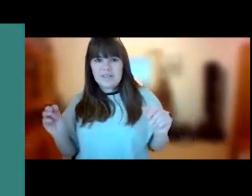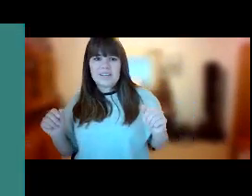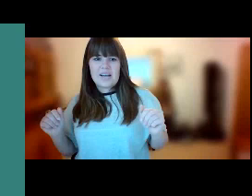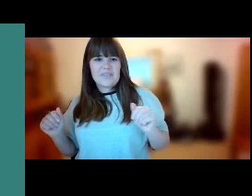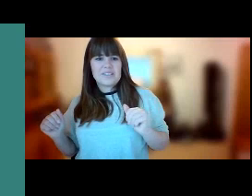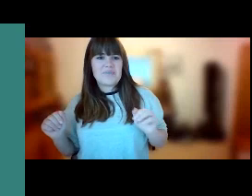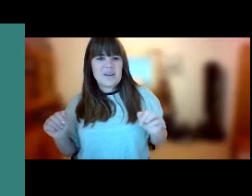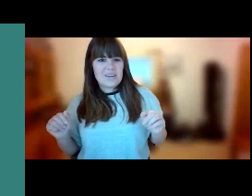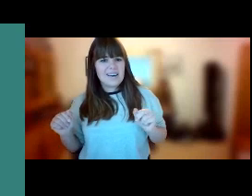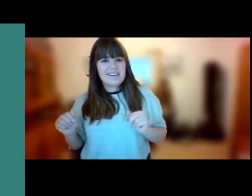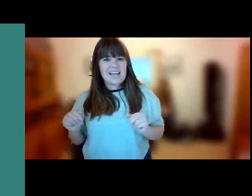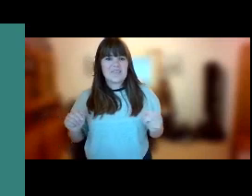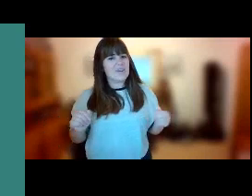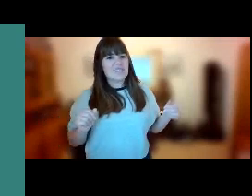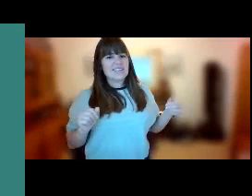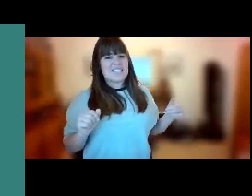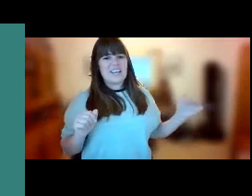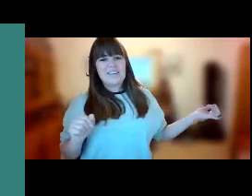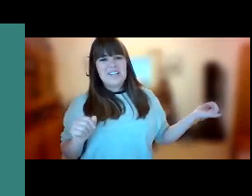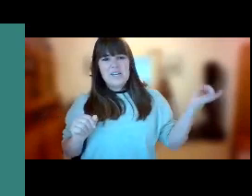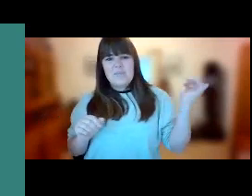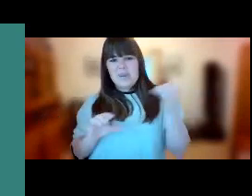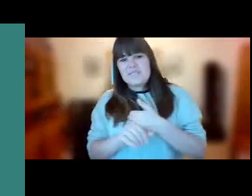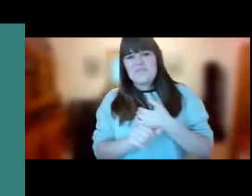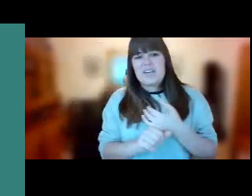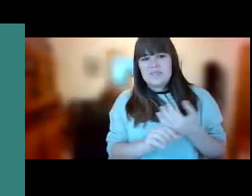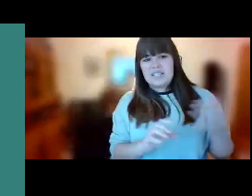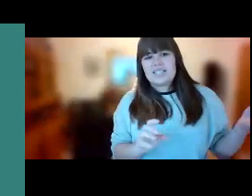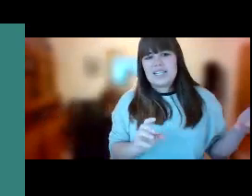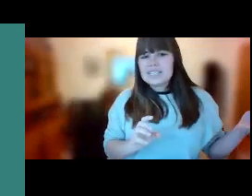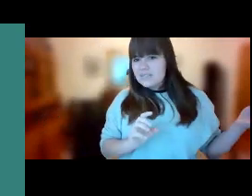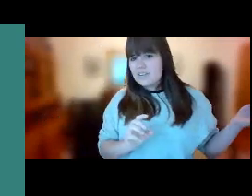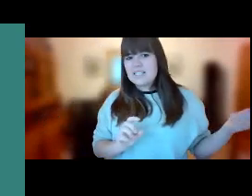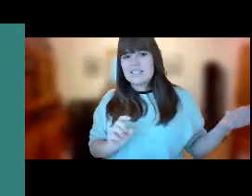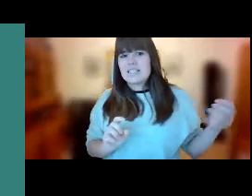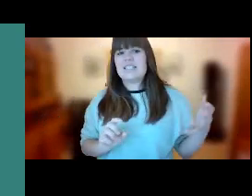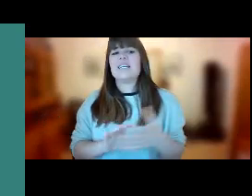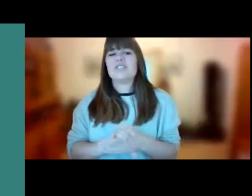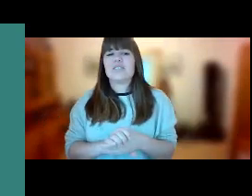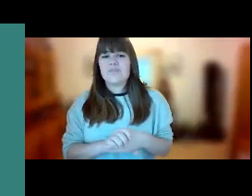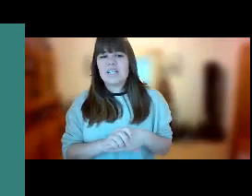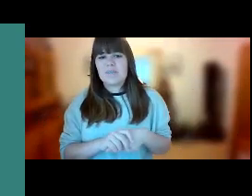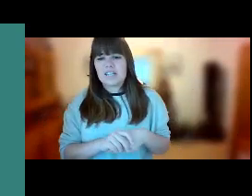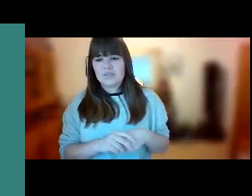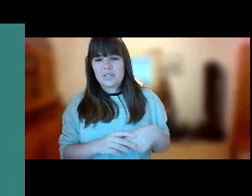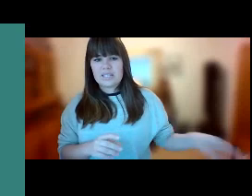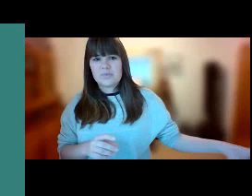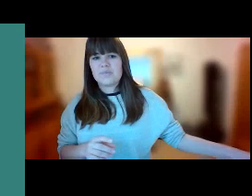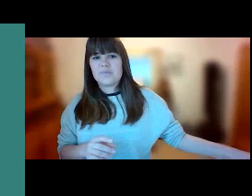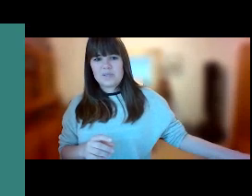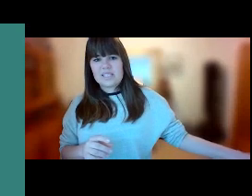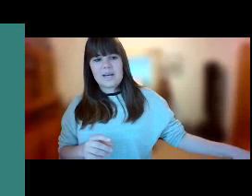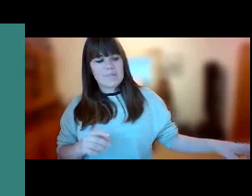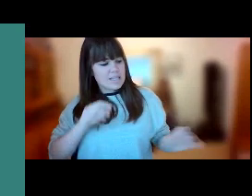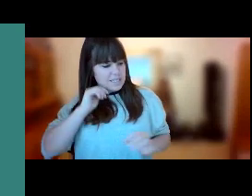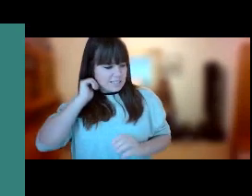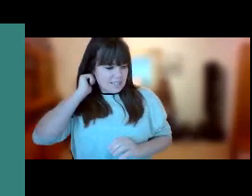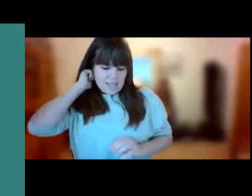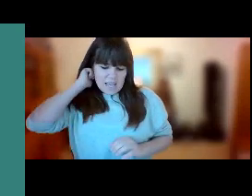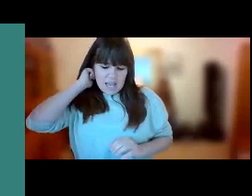So a bit of a cover to where we are at the moment. So person first versus identity first, as I said, just really making sure that it's what's important